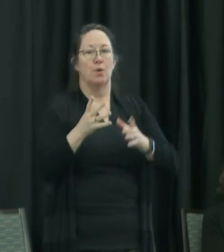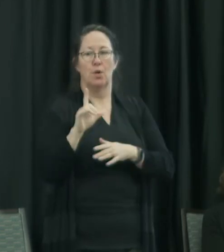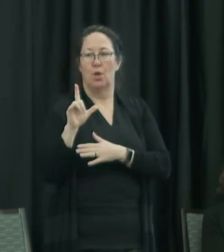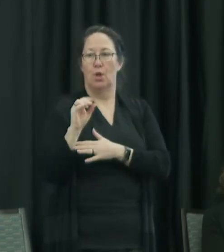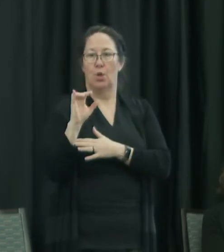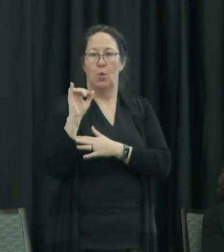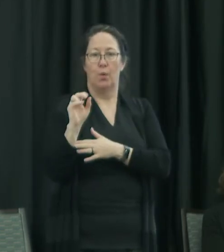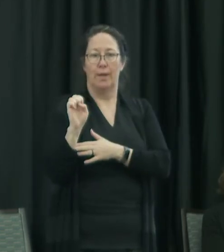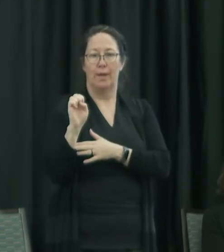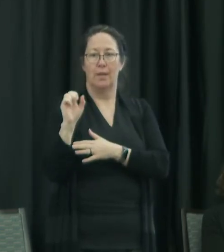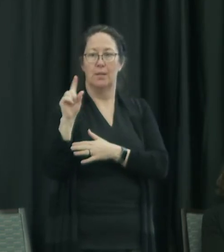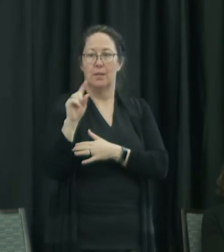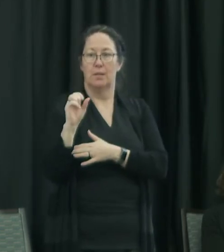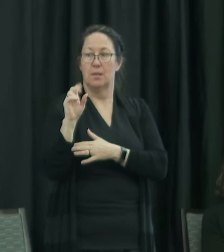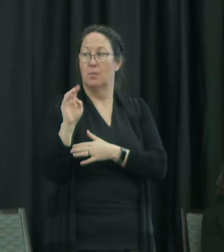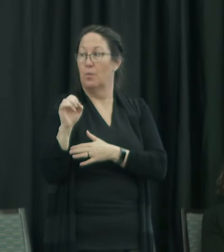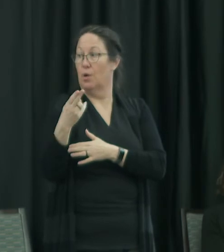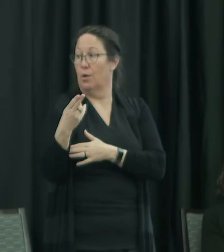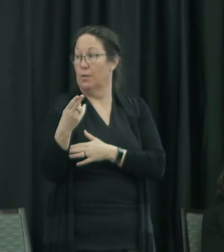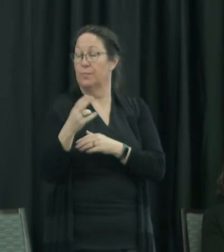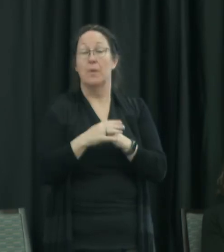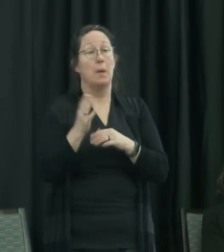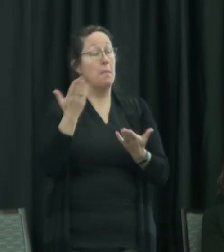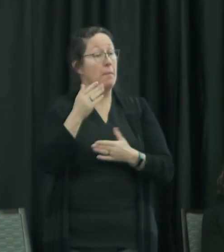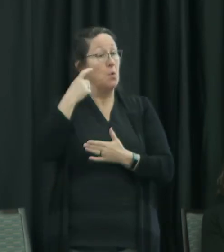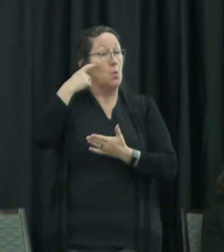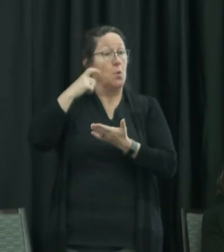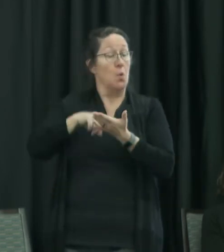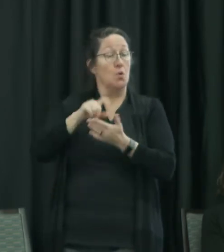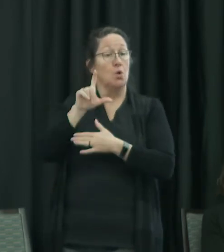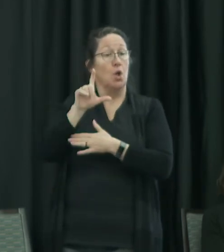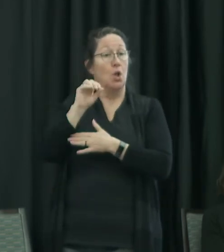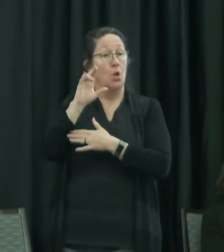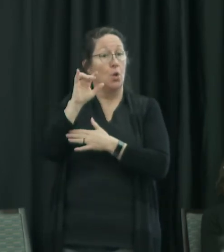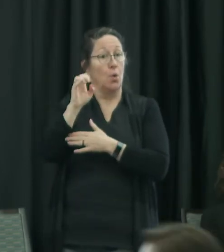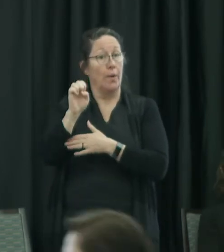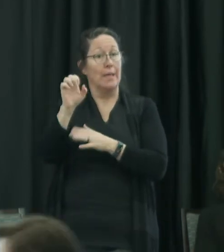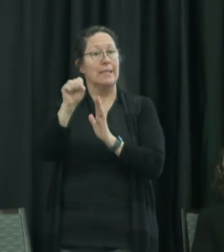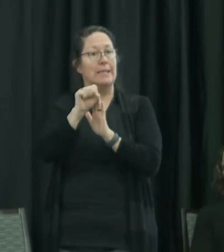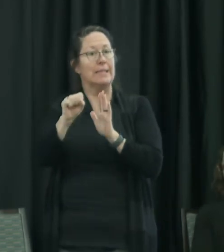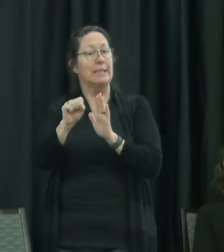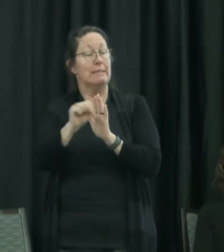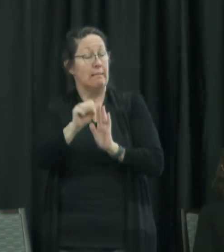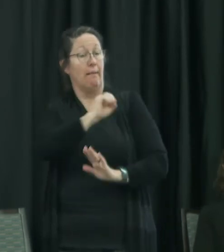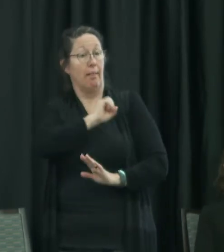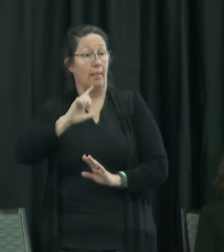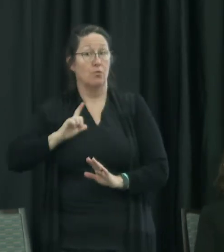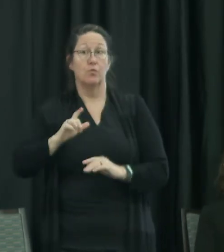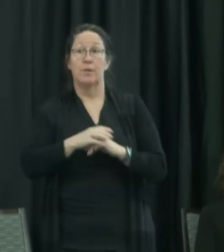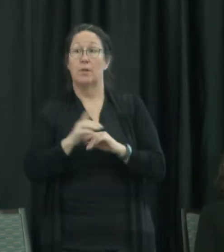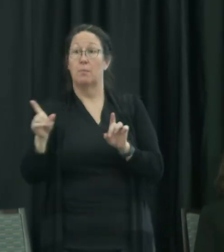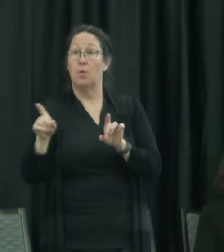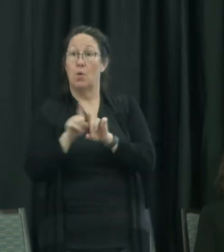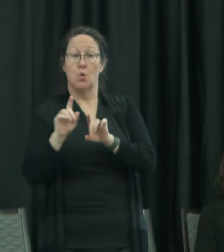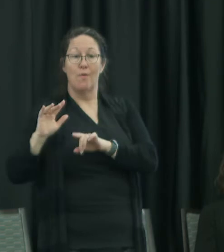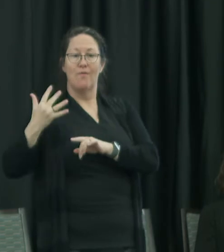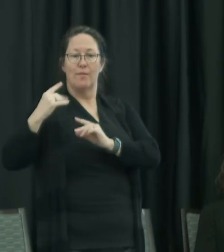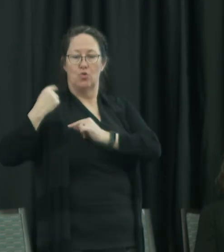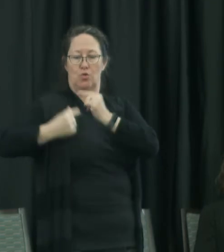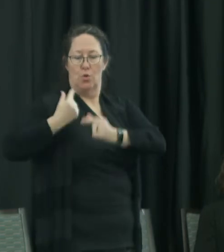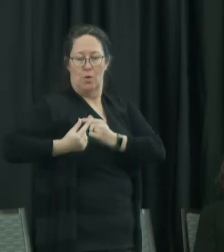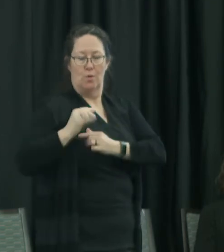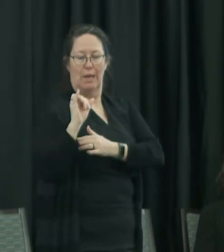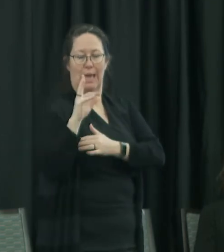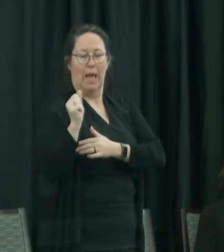Zumbaugh. You might be familiar with Louis in his former capacity as a state legislator, but he is also a fifth-generation